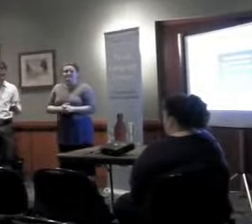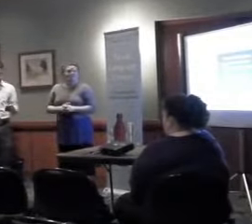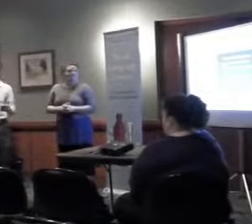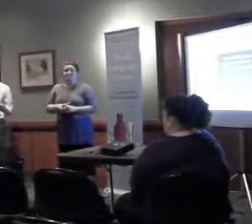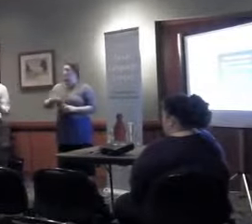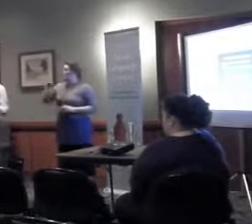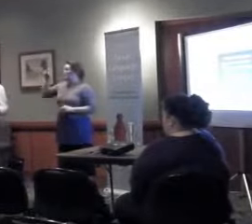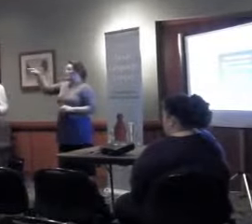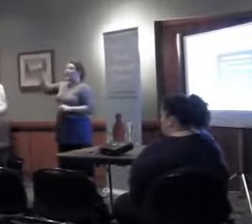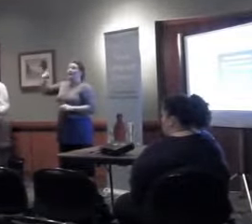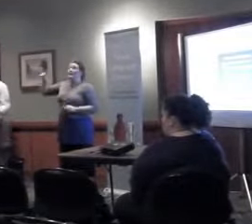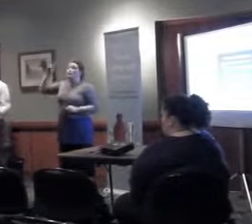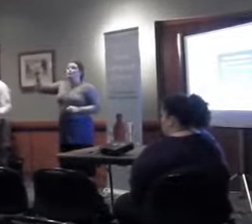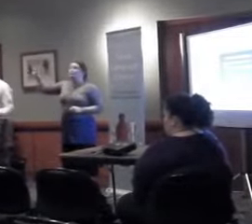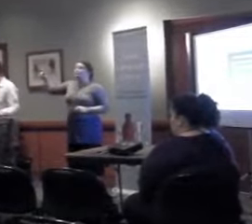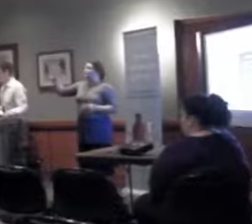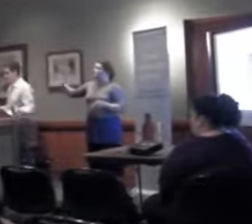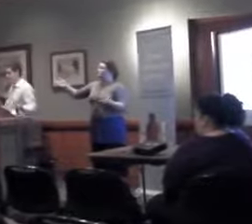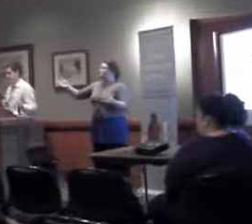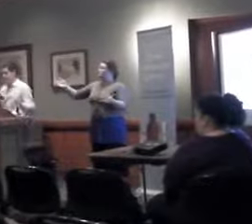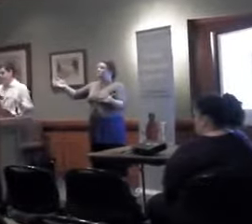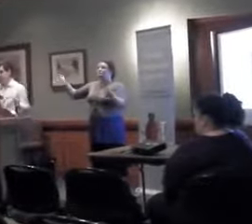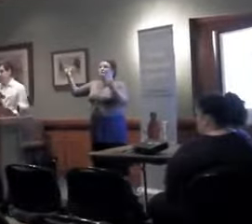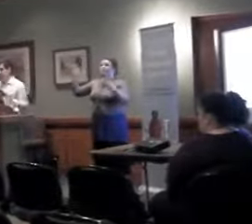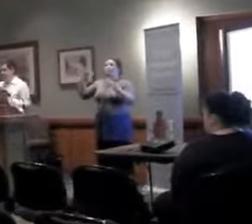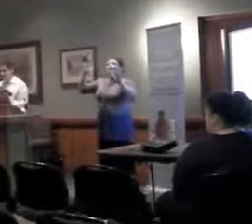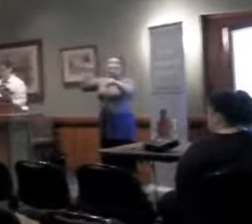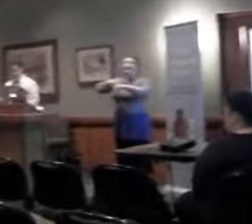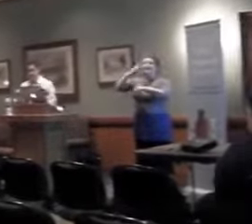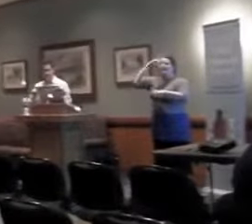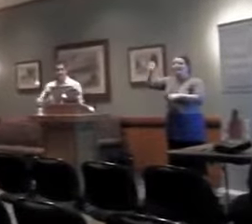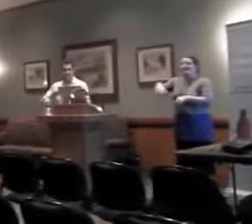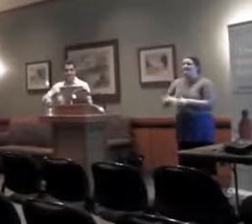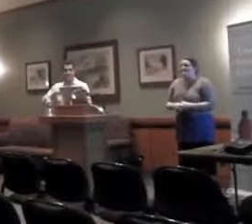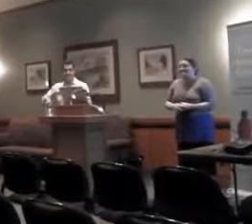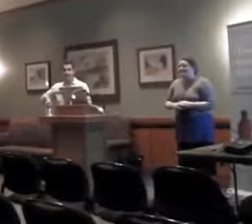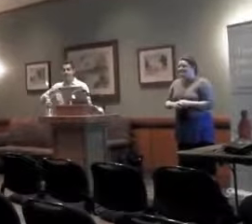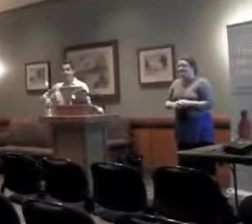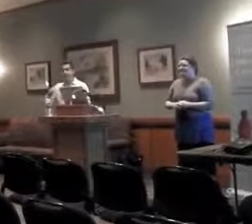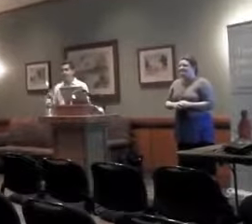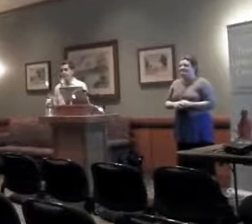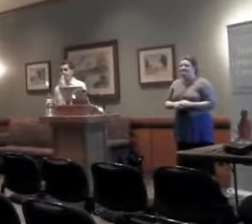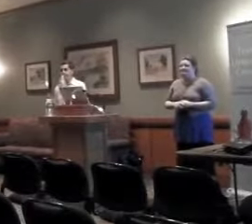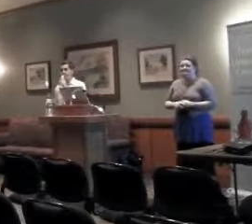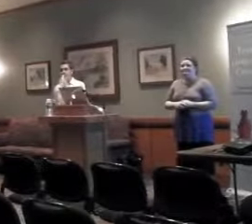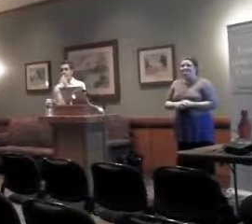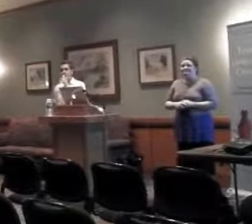If there are any questions, raise my to ask.